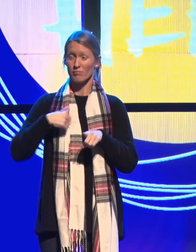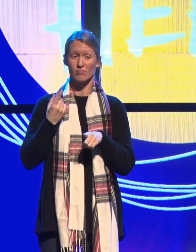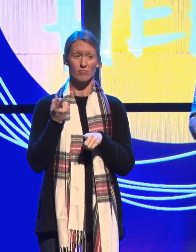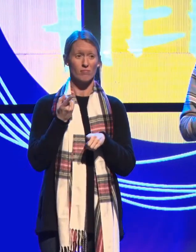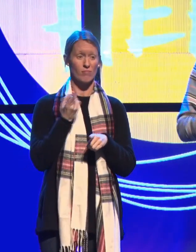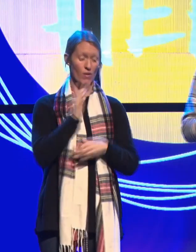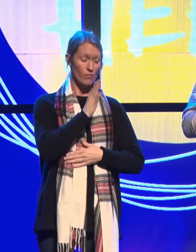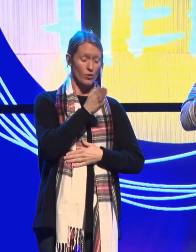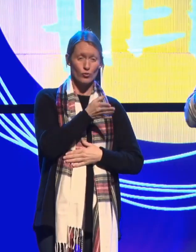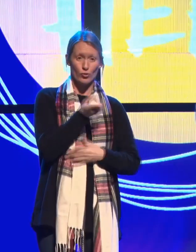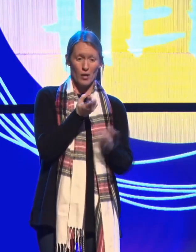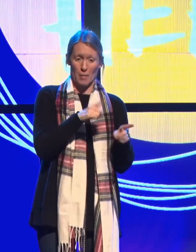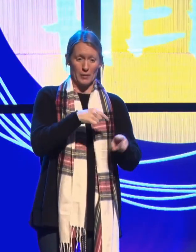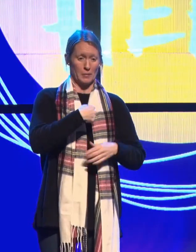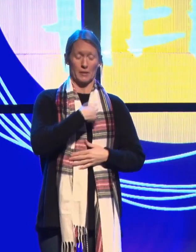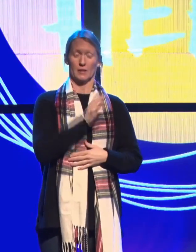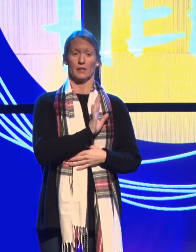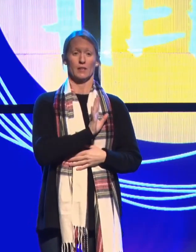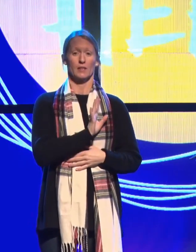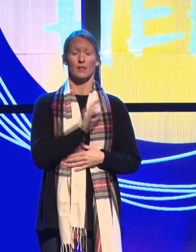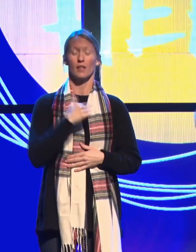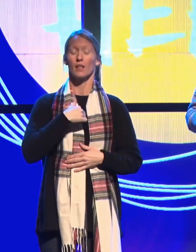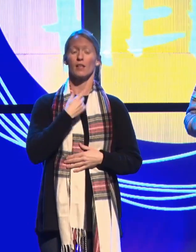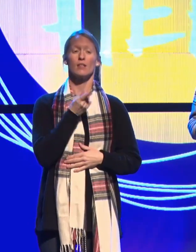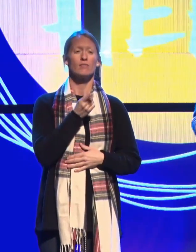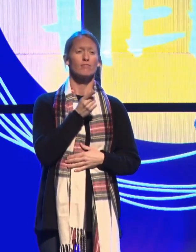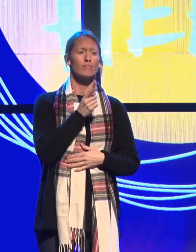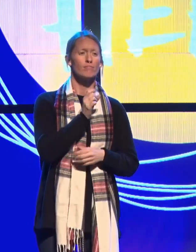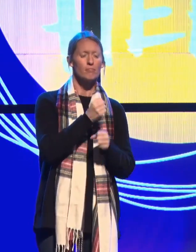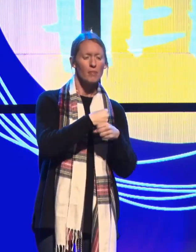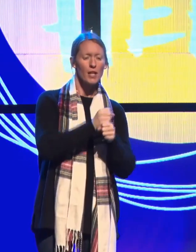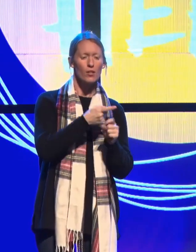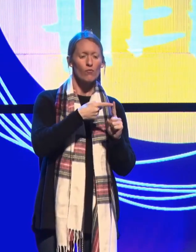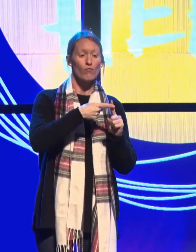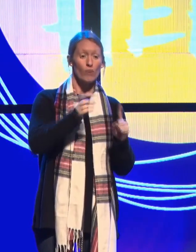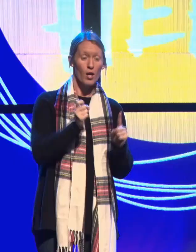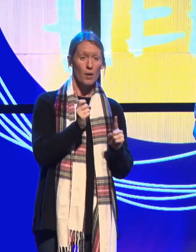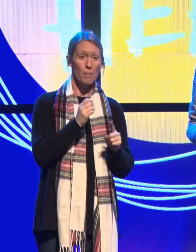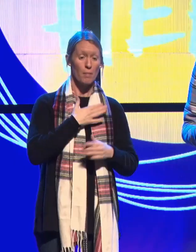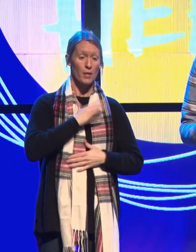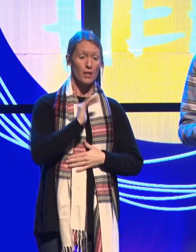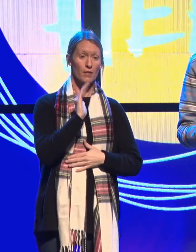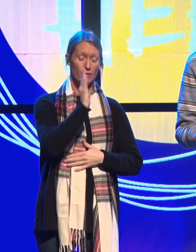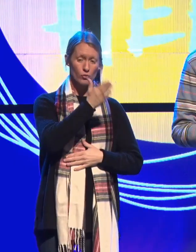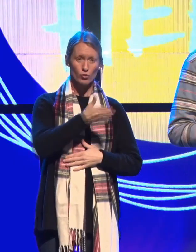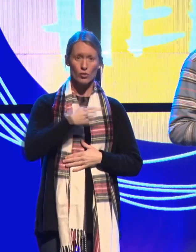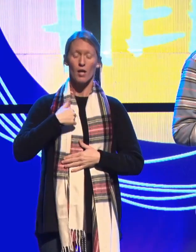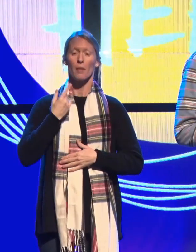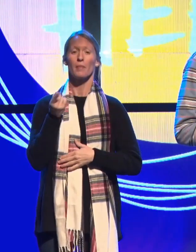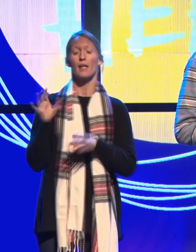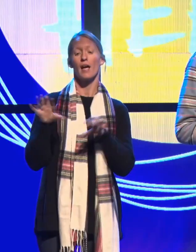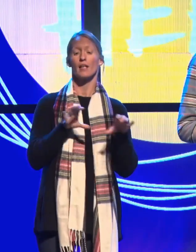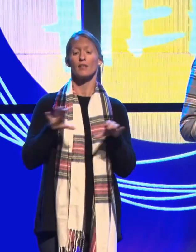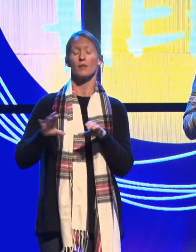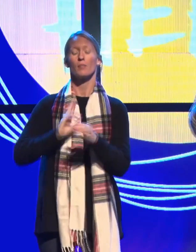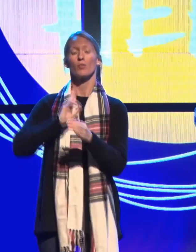me. I am not going to be a person who is created by the future. I'm going to actively participate in the future.